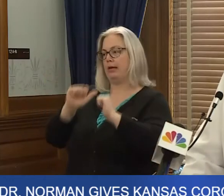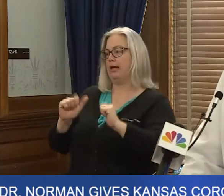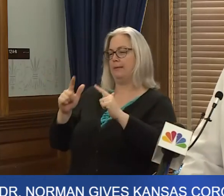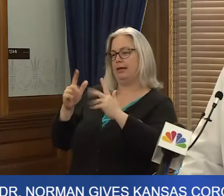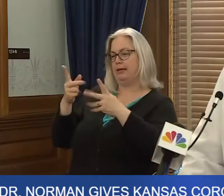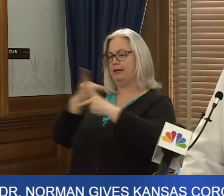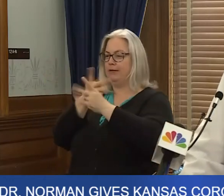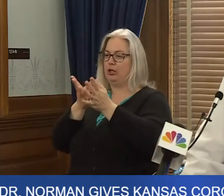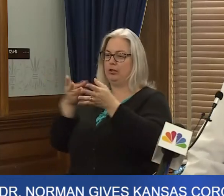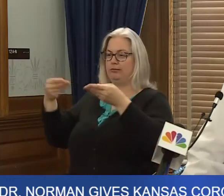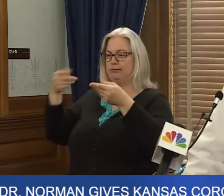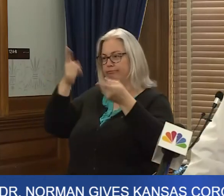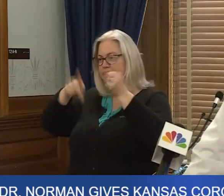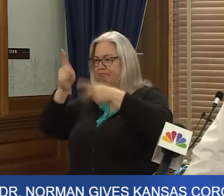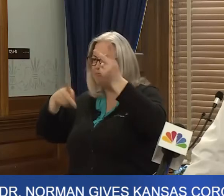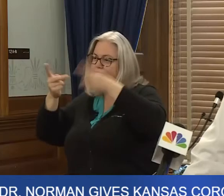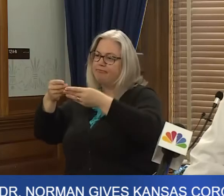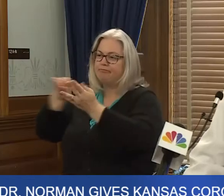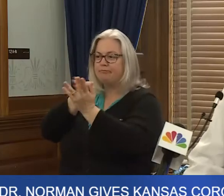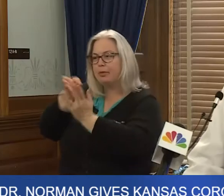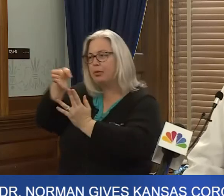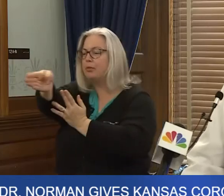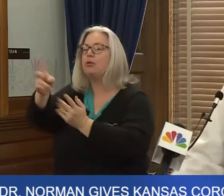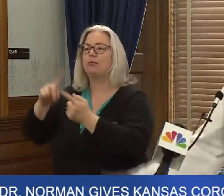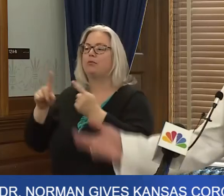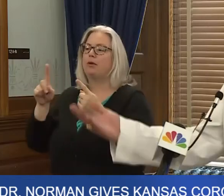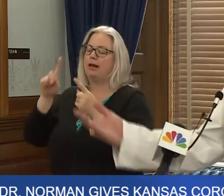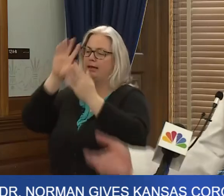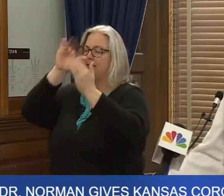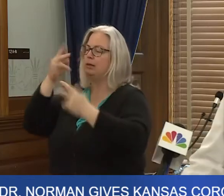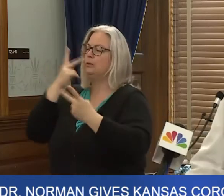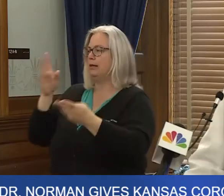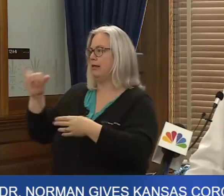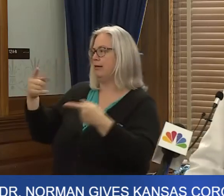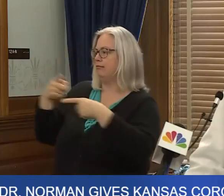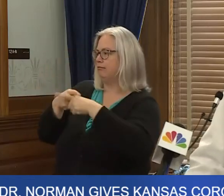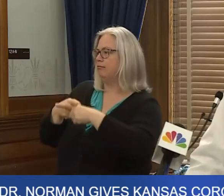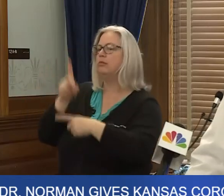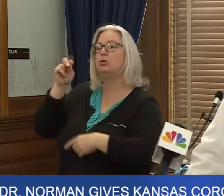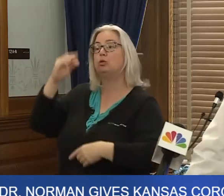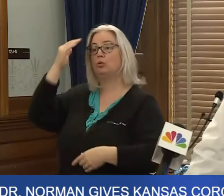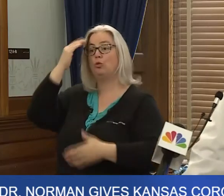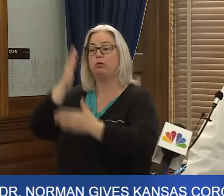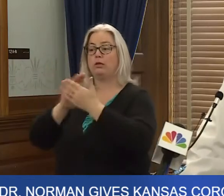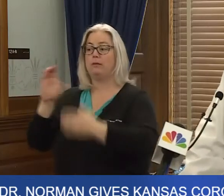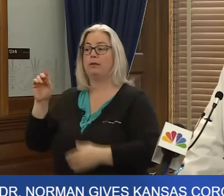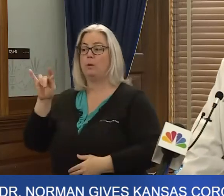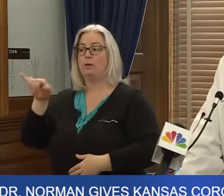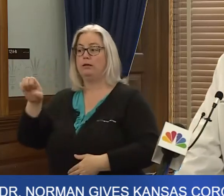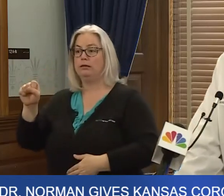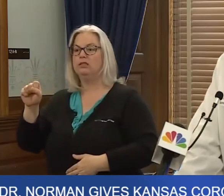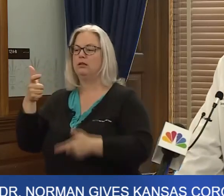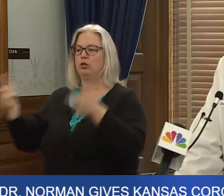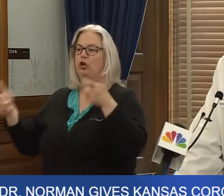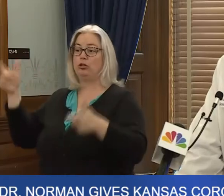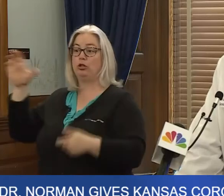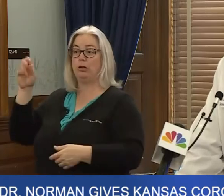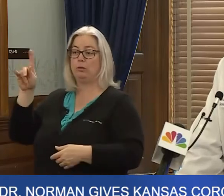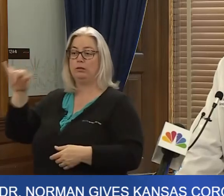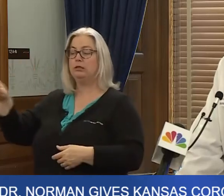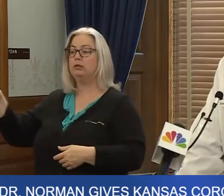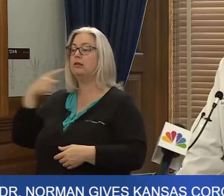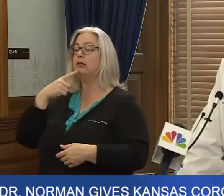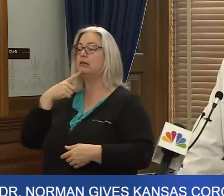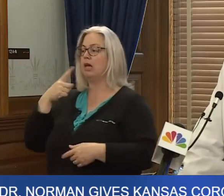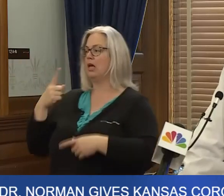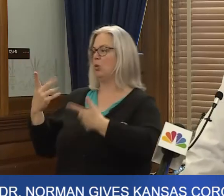negotiated through, but I do expect to see some of those kind of conflicts. I do know of counties, by the way, and some of them that are the larger counties have said,